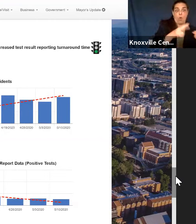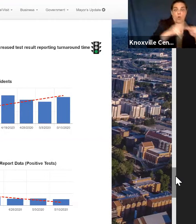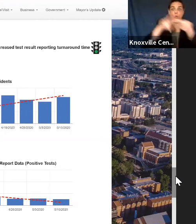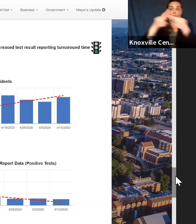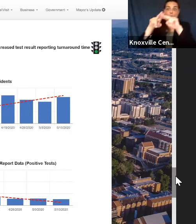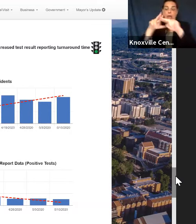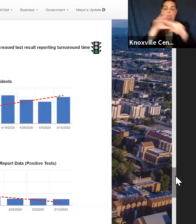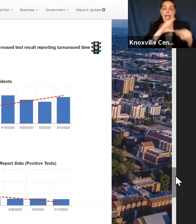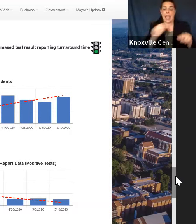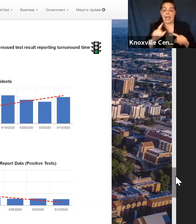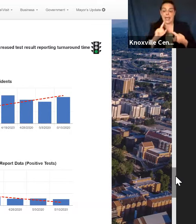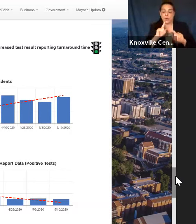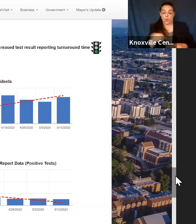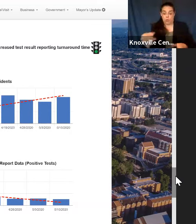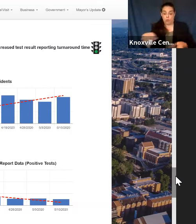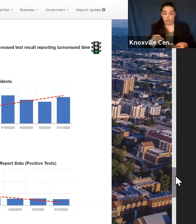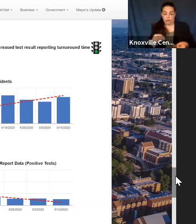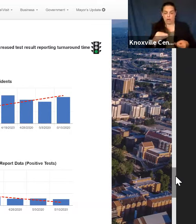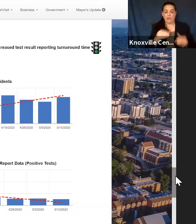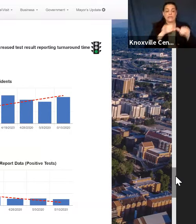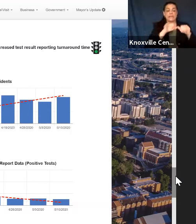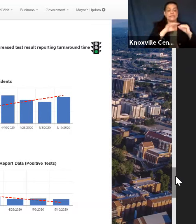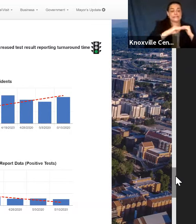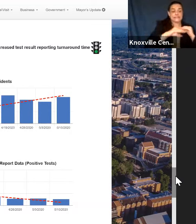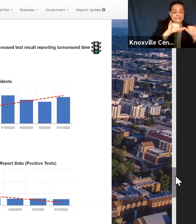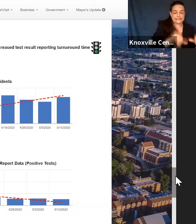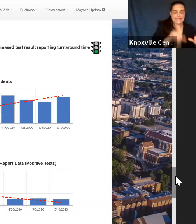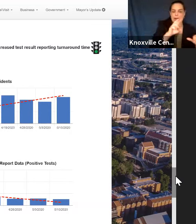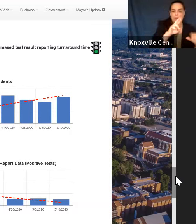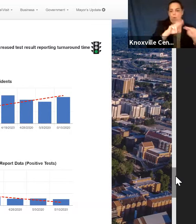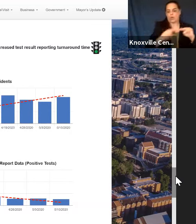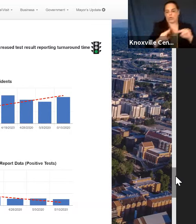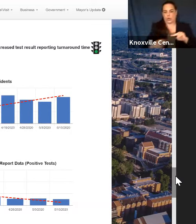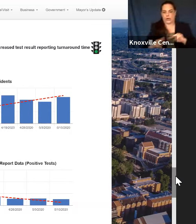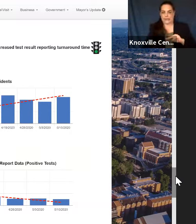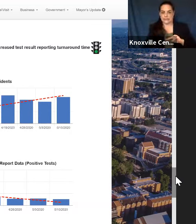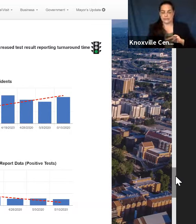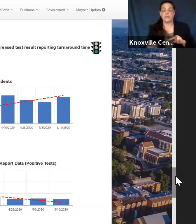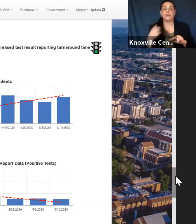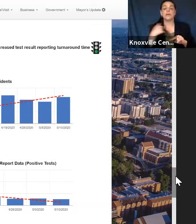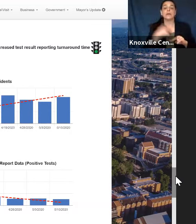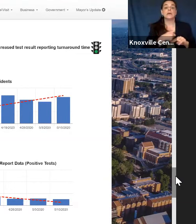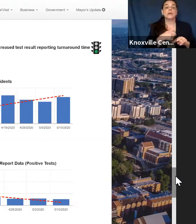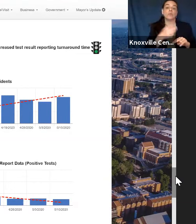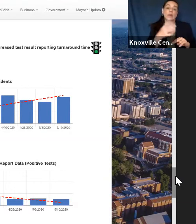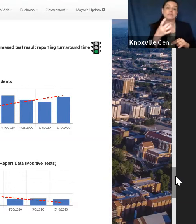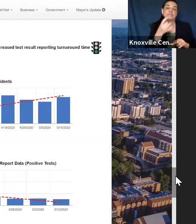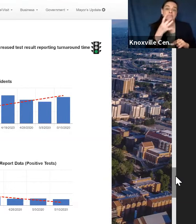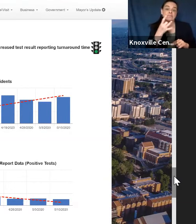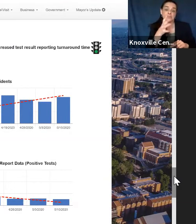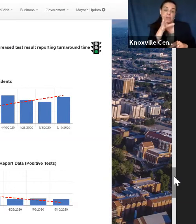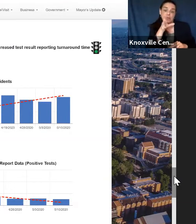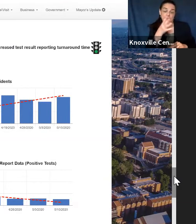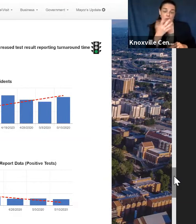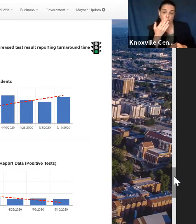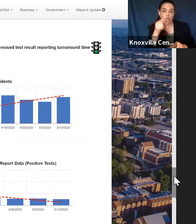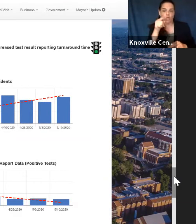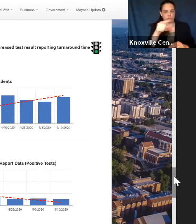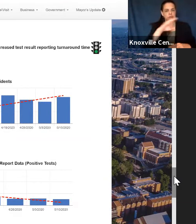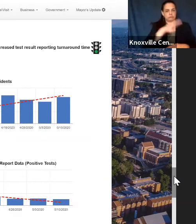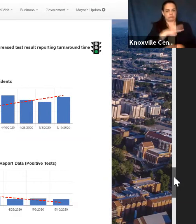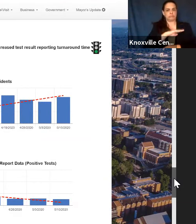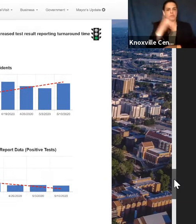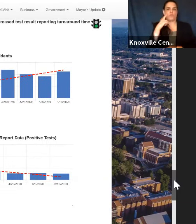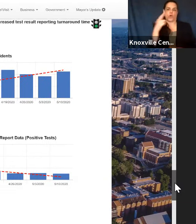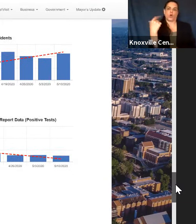decreasing. Based on the qualifications we mentioned for a shift in traffic light colors, this benchmark meets the qualifications for